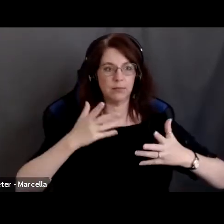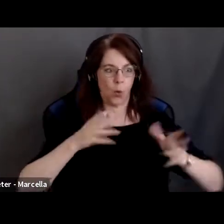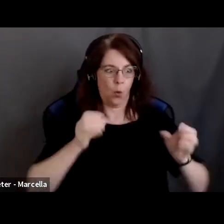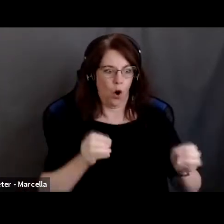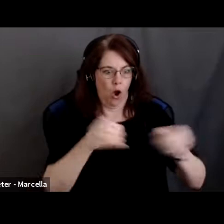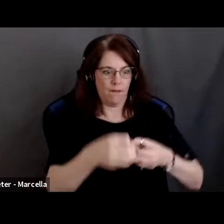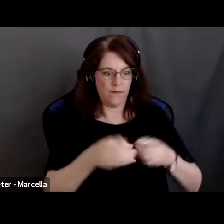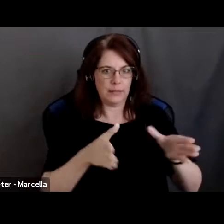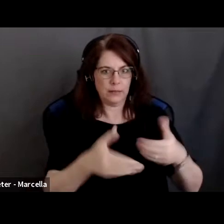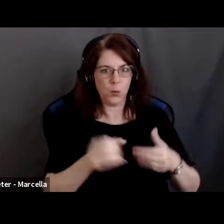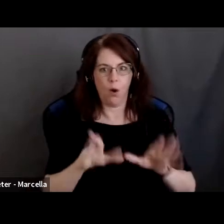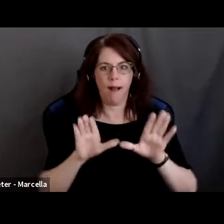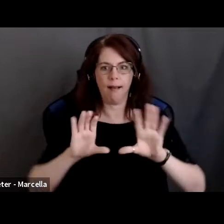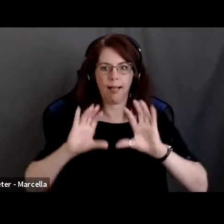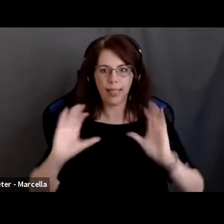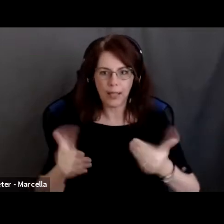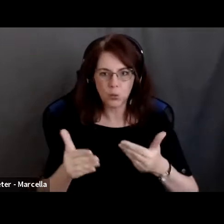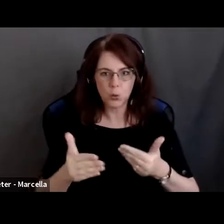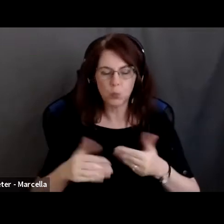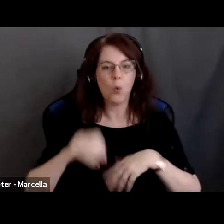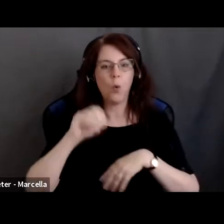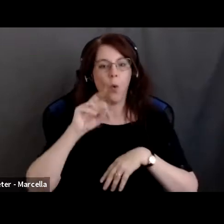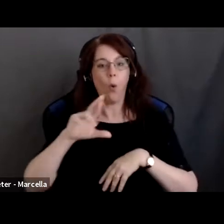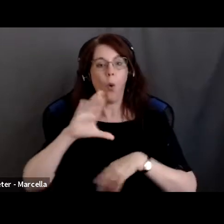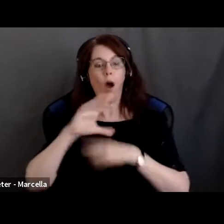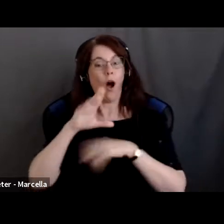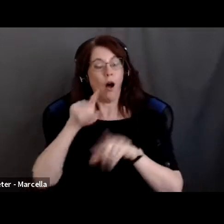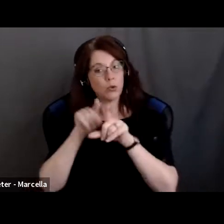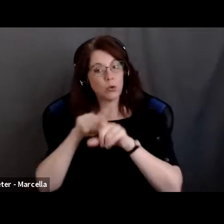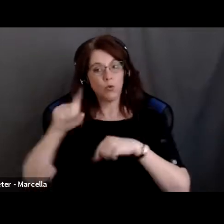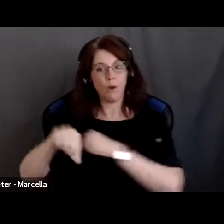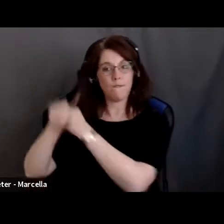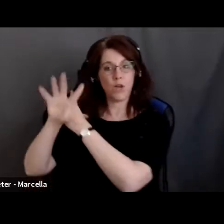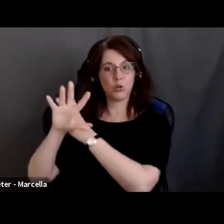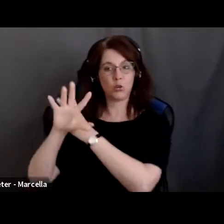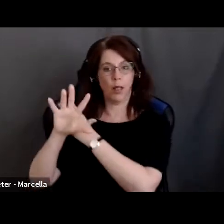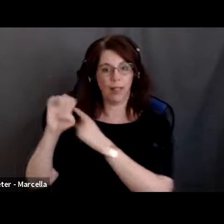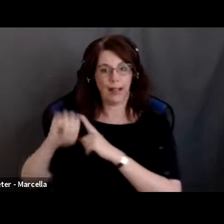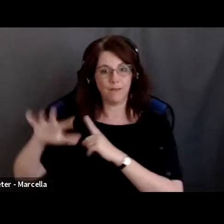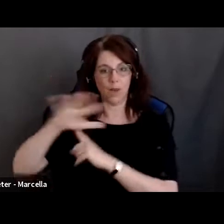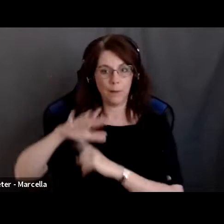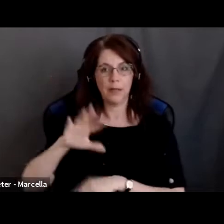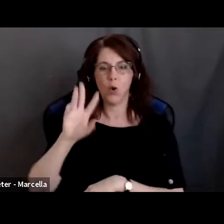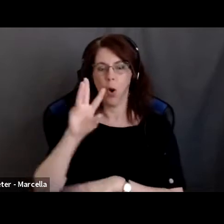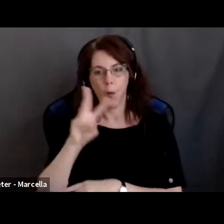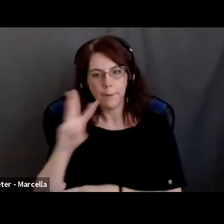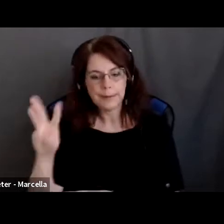office or a classroom, as well as your virtual environment. So looking at things like websites,